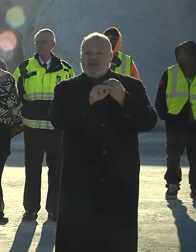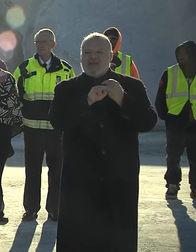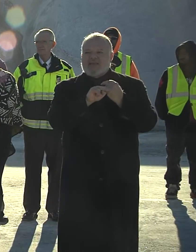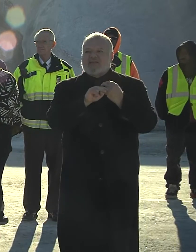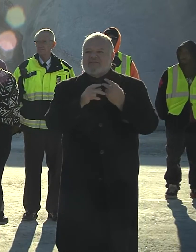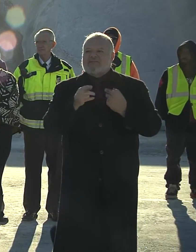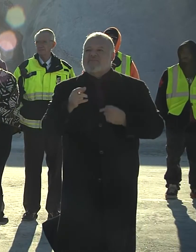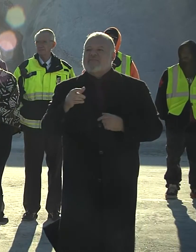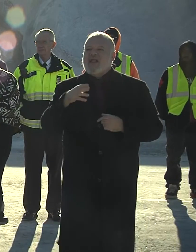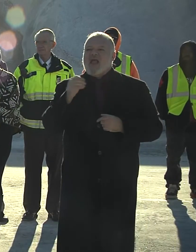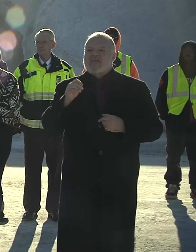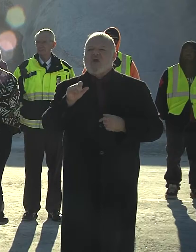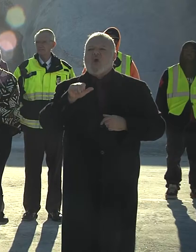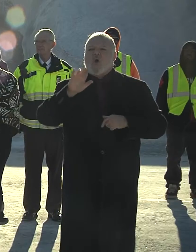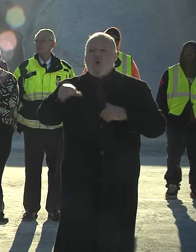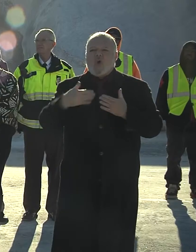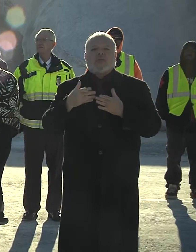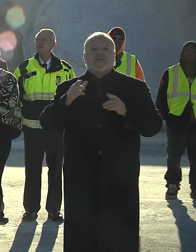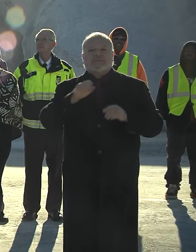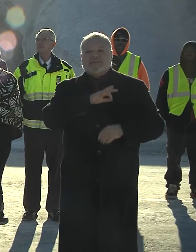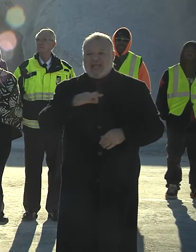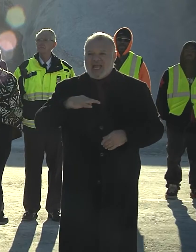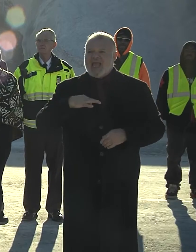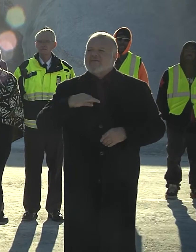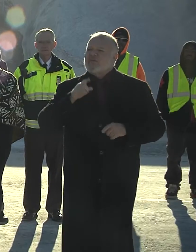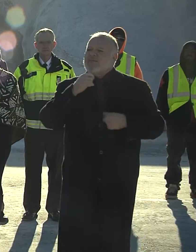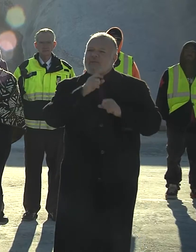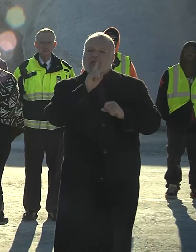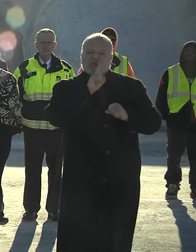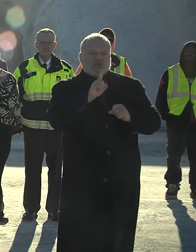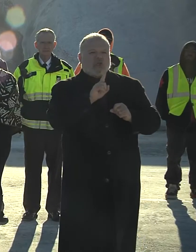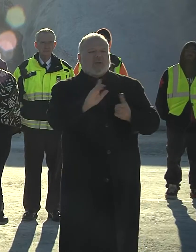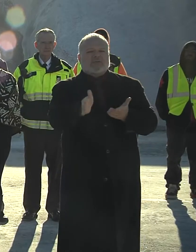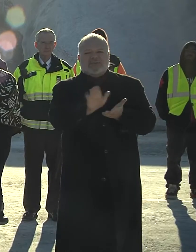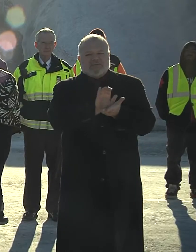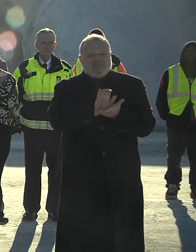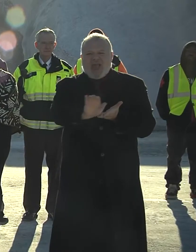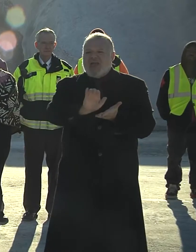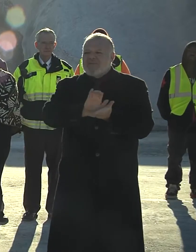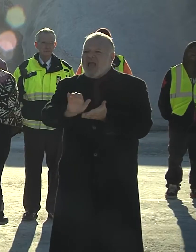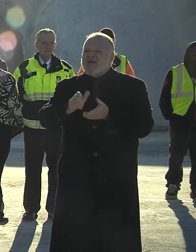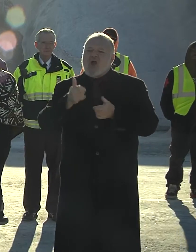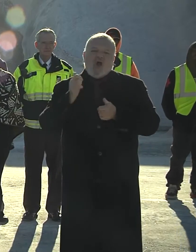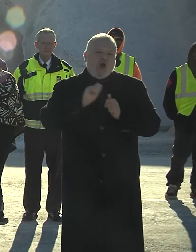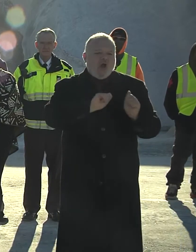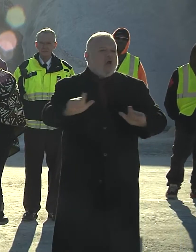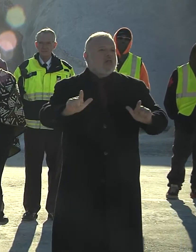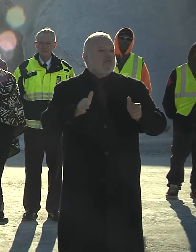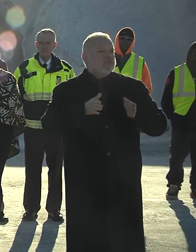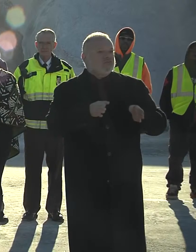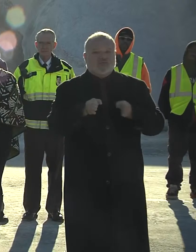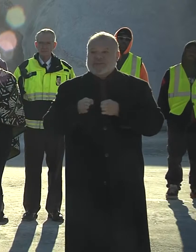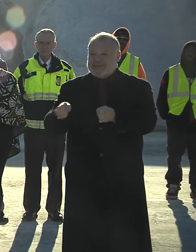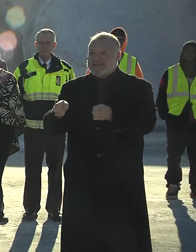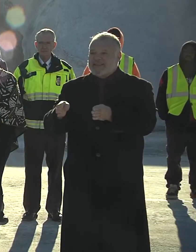are clear and safe during the winter. For many folks in public works, winter is the hardest time of year with long hours and